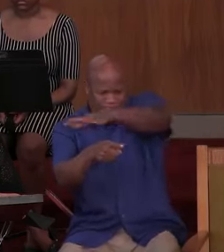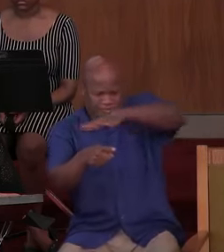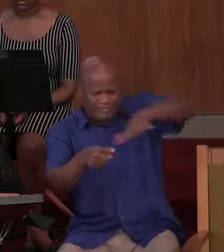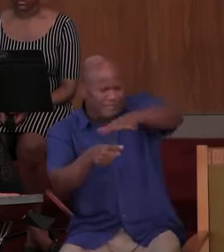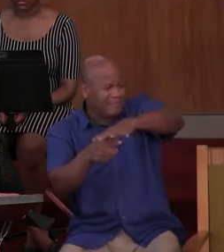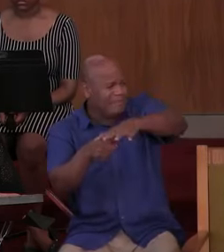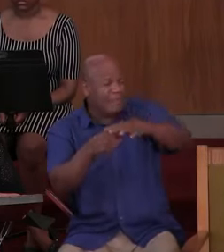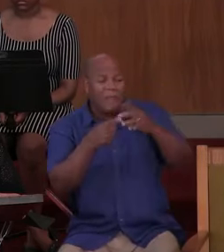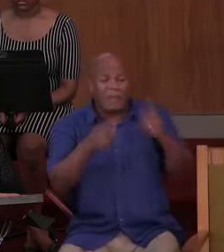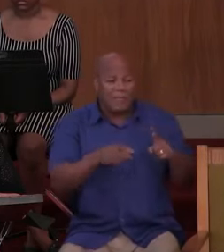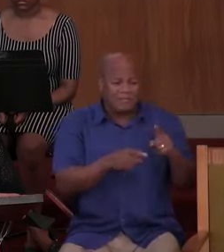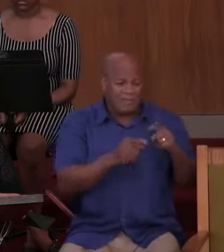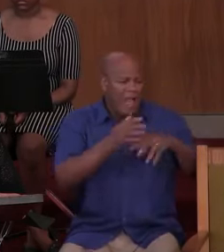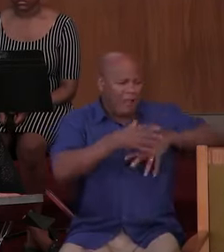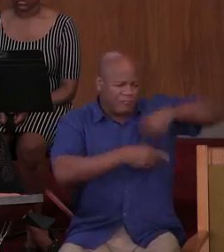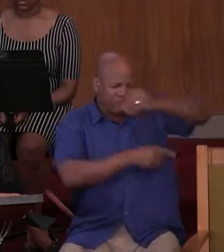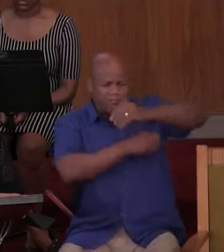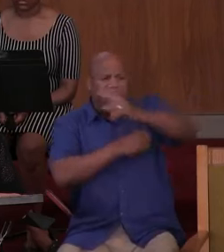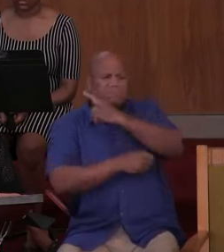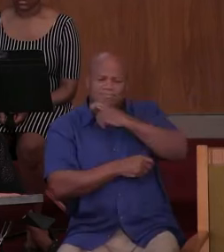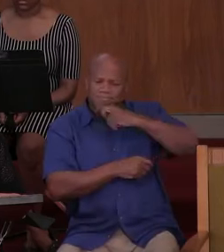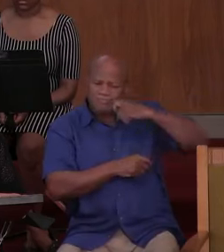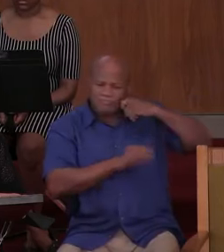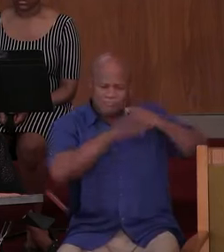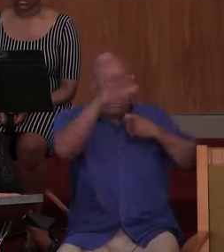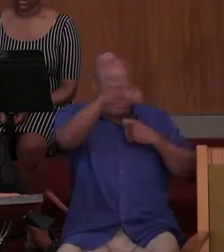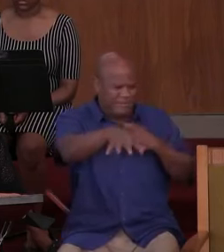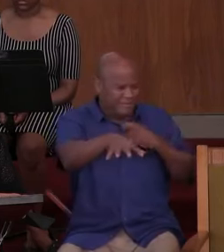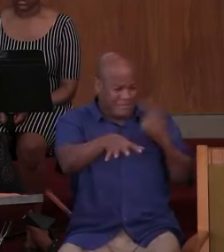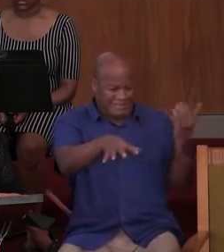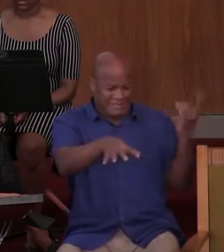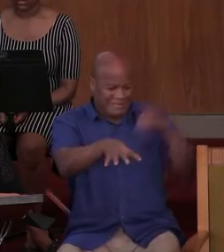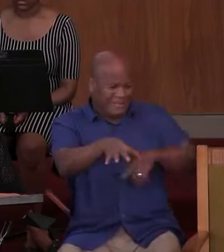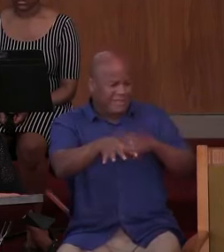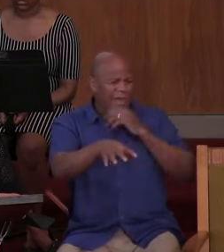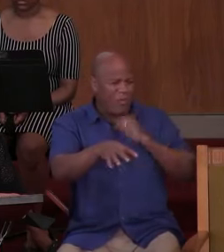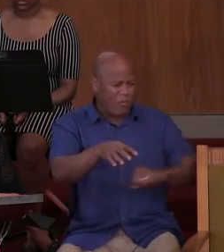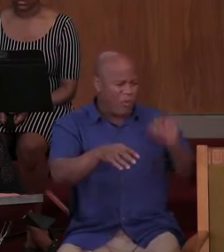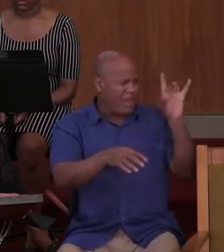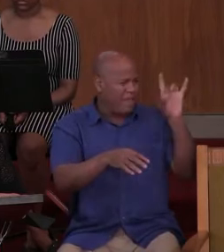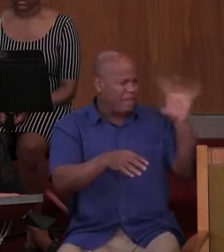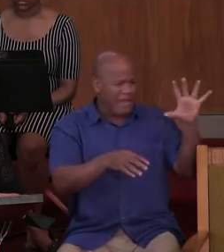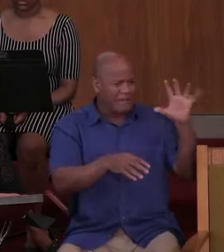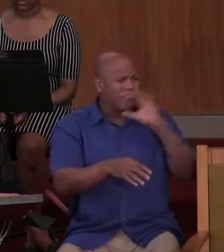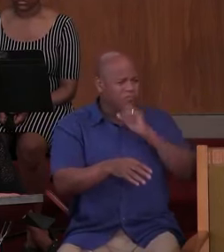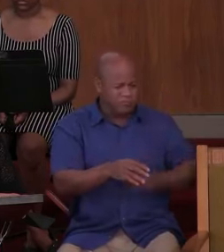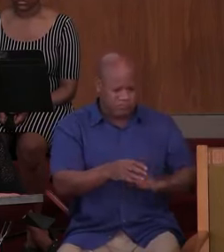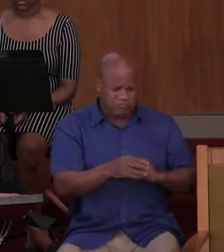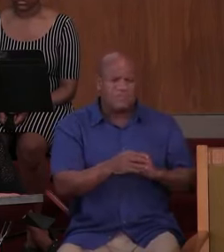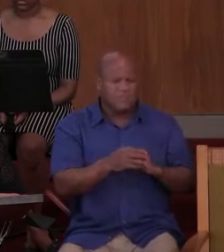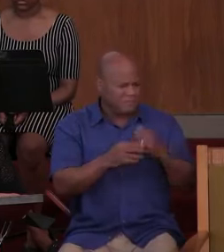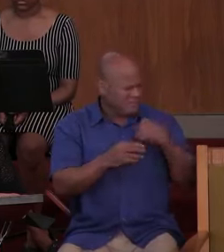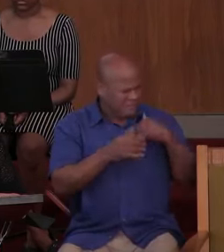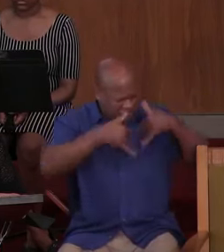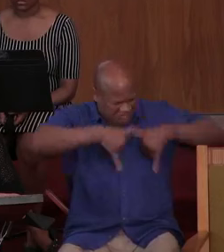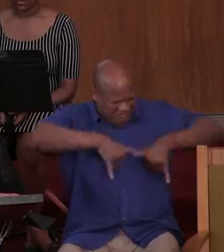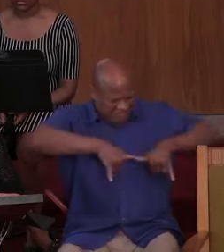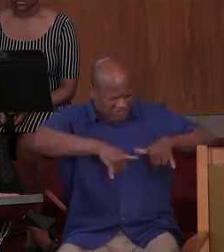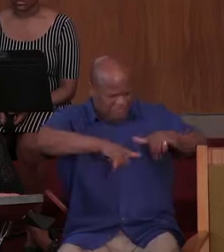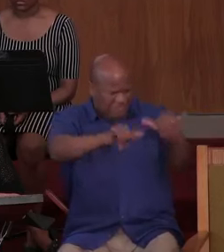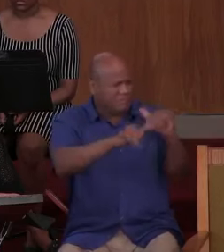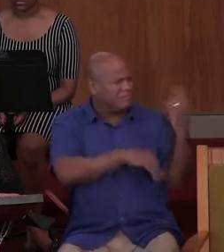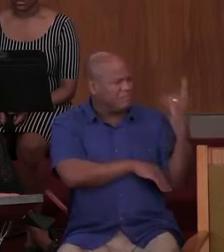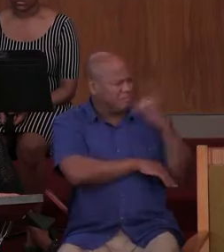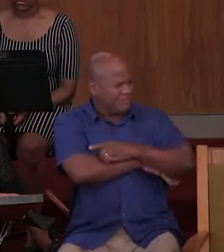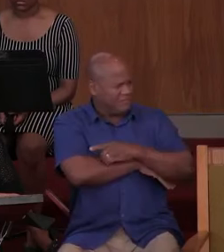Israel moved about in the wilderness. So here I am today, 85 years old. All right. I am still as strong today